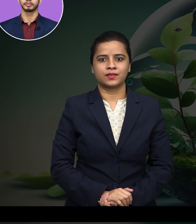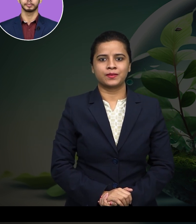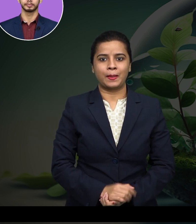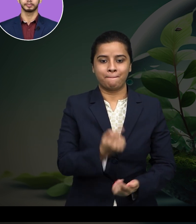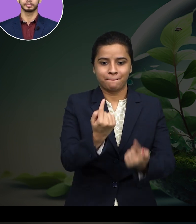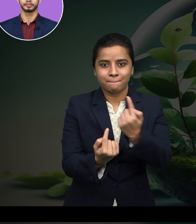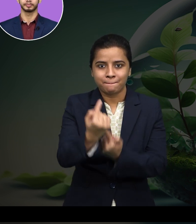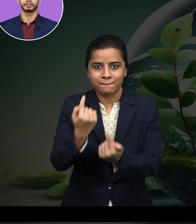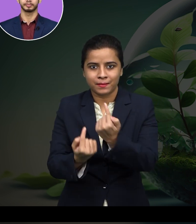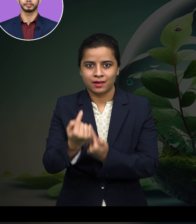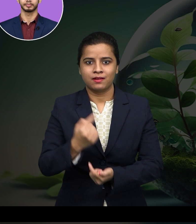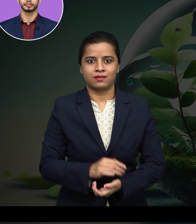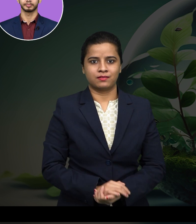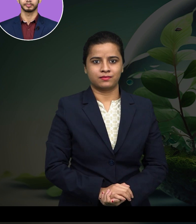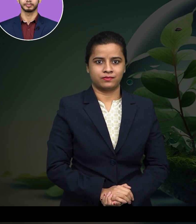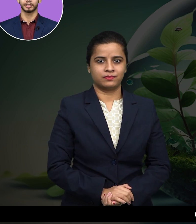producers,